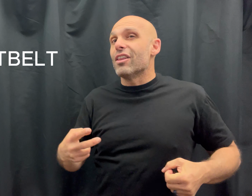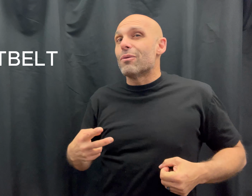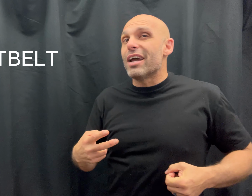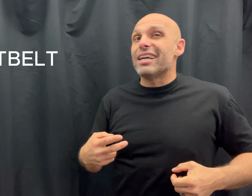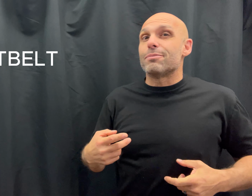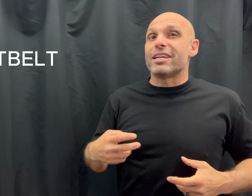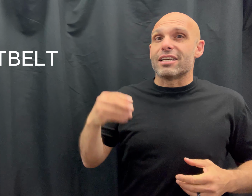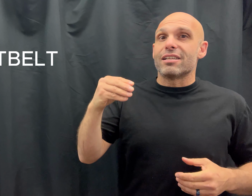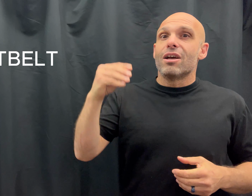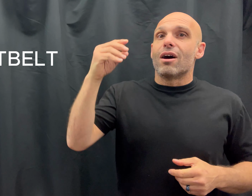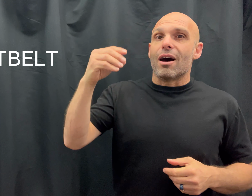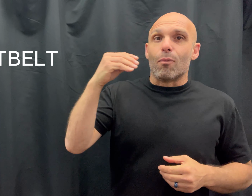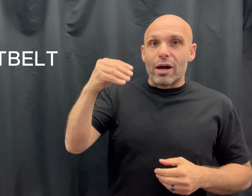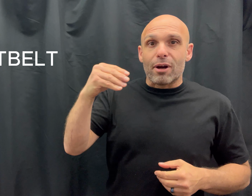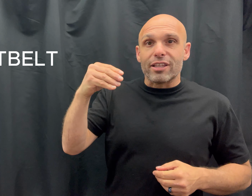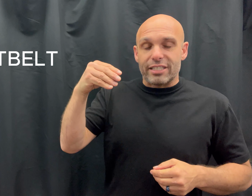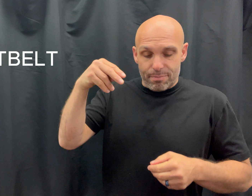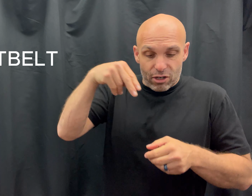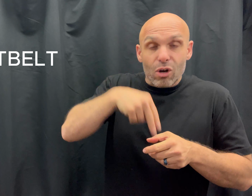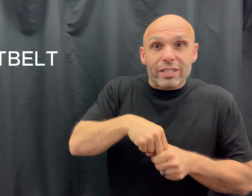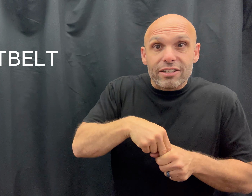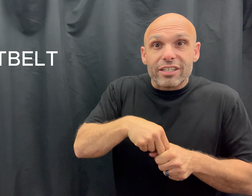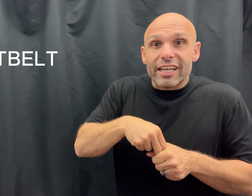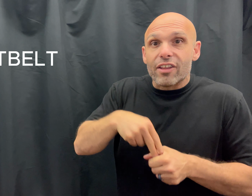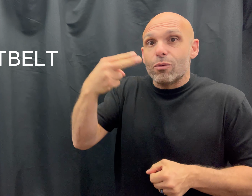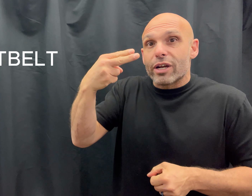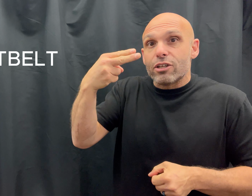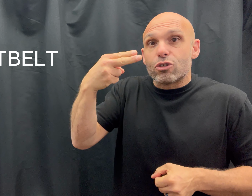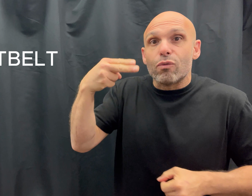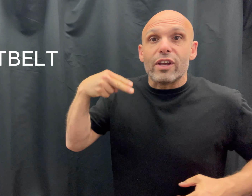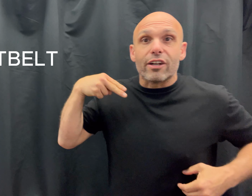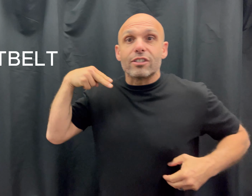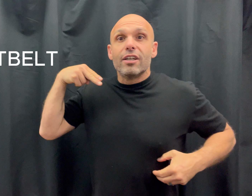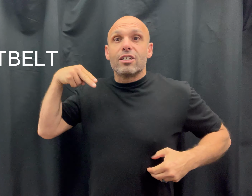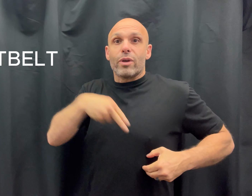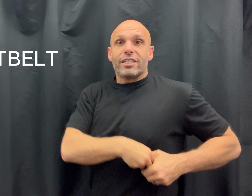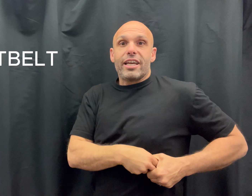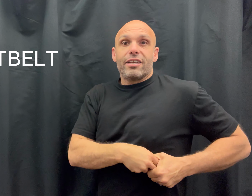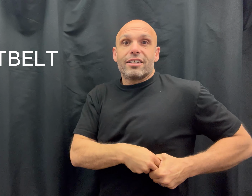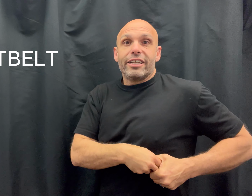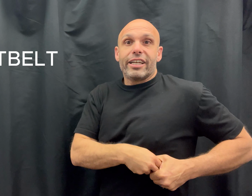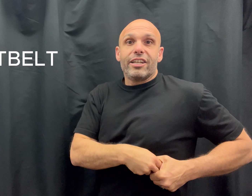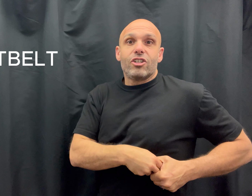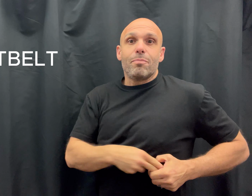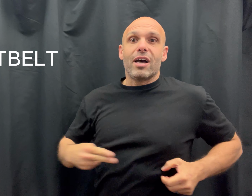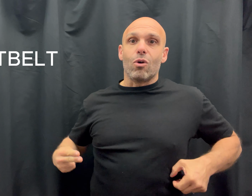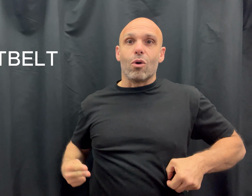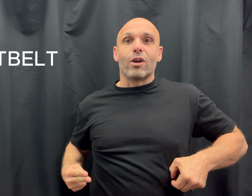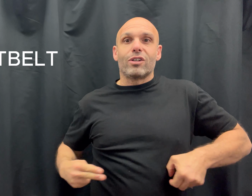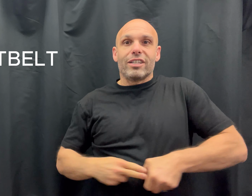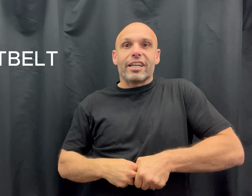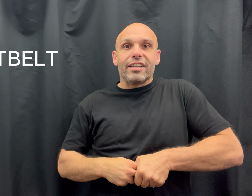way is because one part of the seatbelt goes into the other, we're gonna use 2 fingers. So we can say click in your seatbelt or click in the